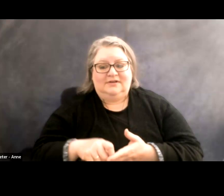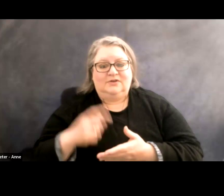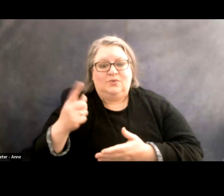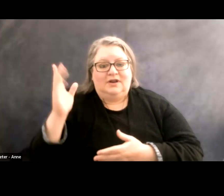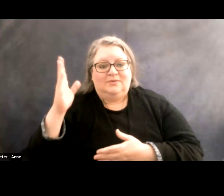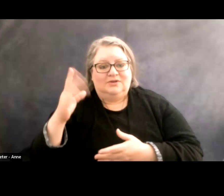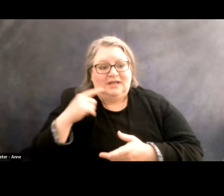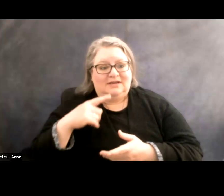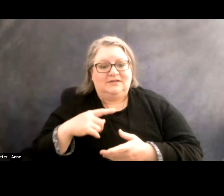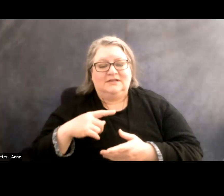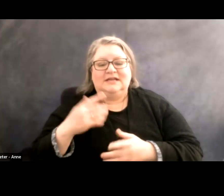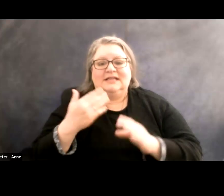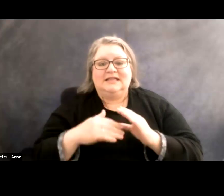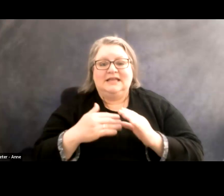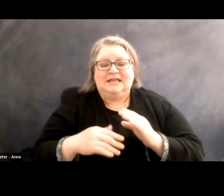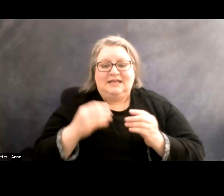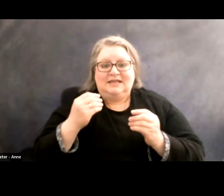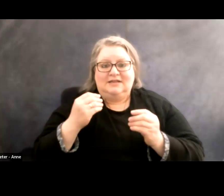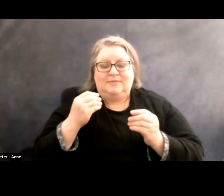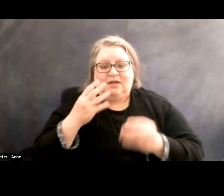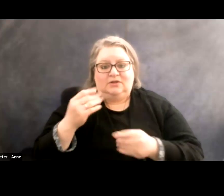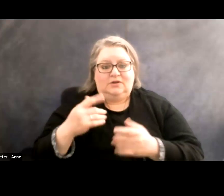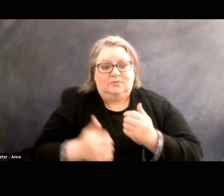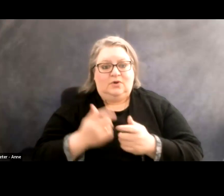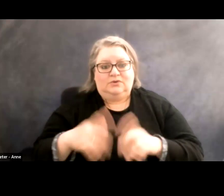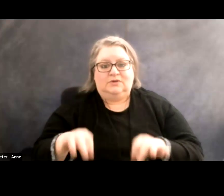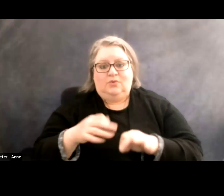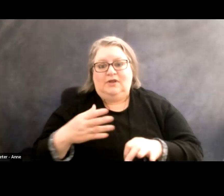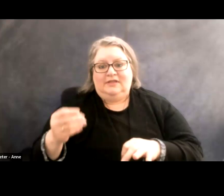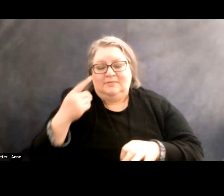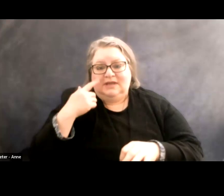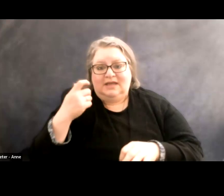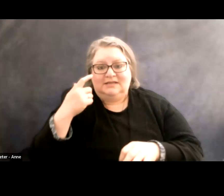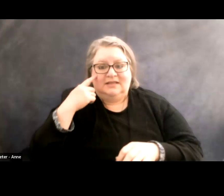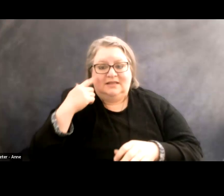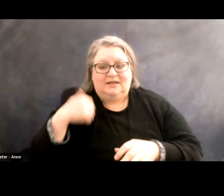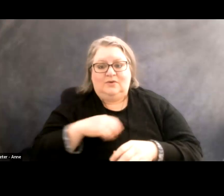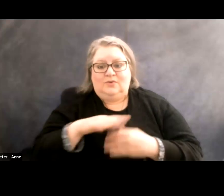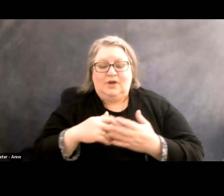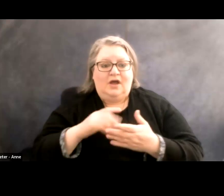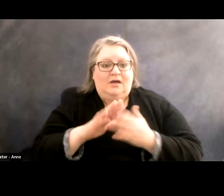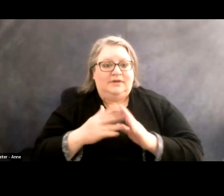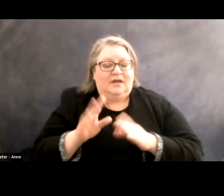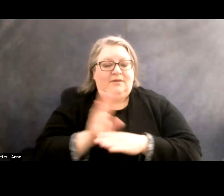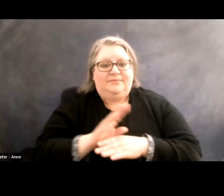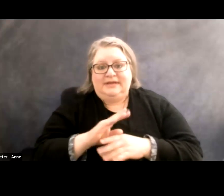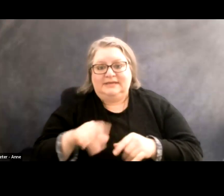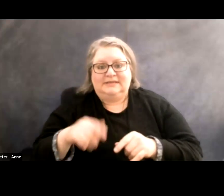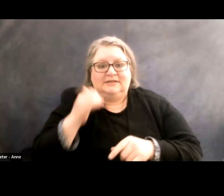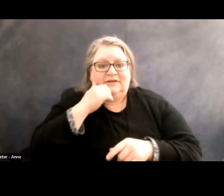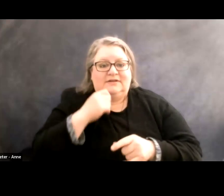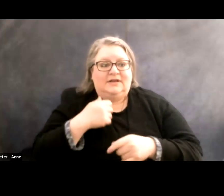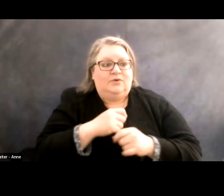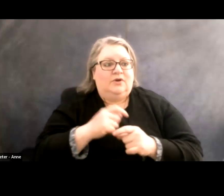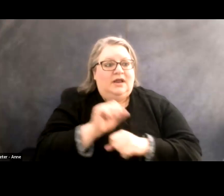presenters was presenting. The email notification is probably the most important thing, because I think we all get busy in our daily lives as either we're creating work